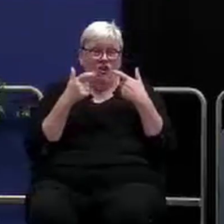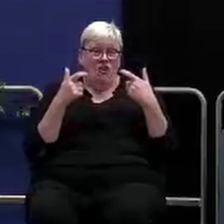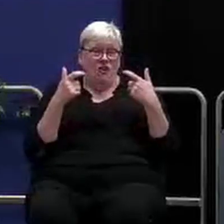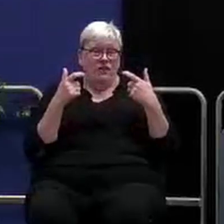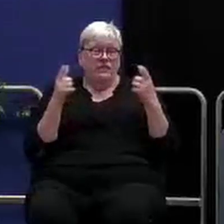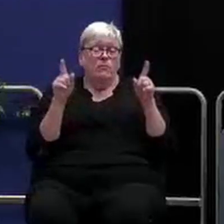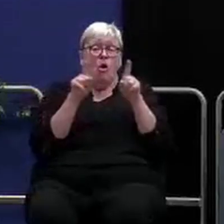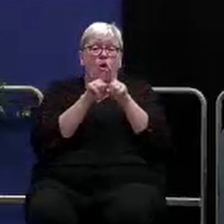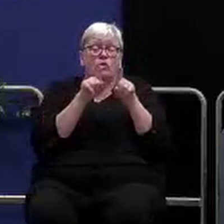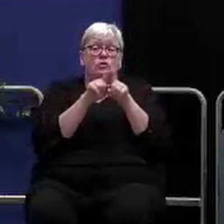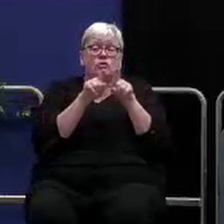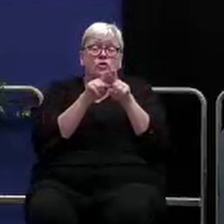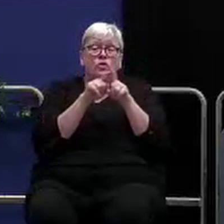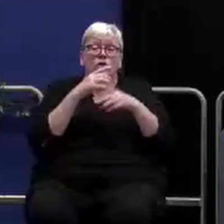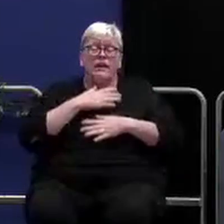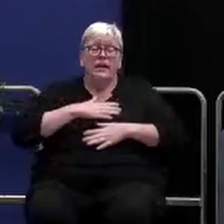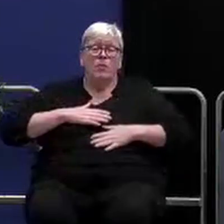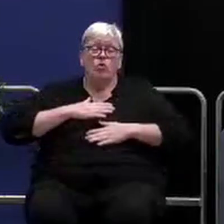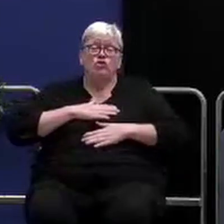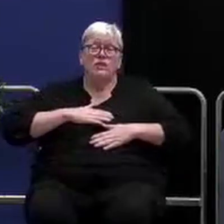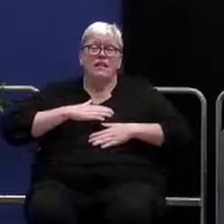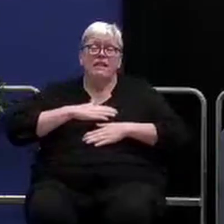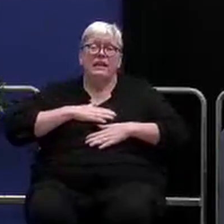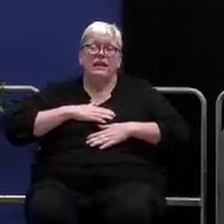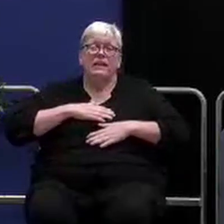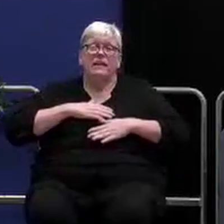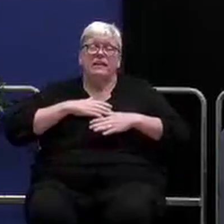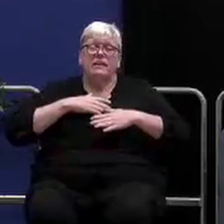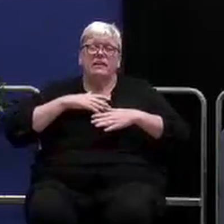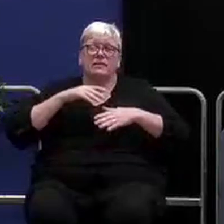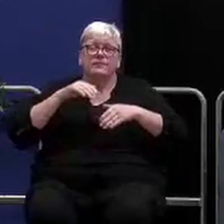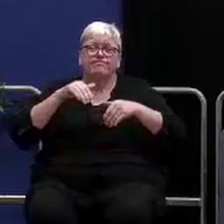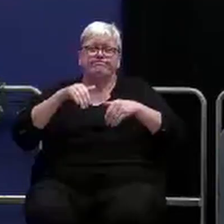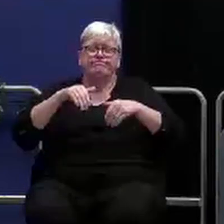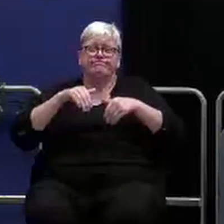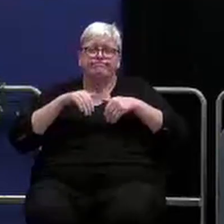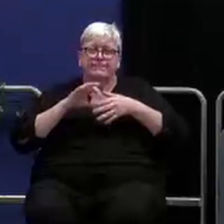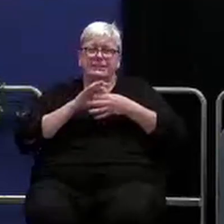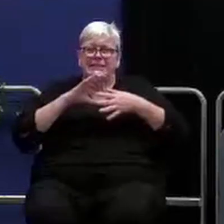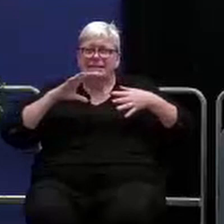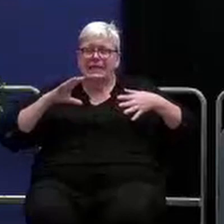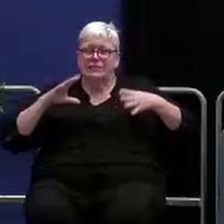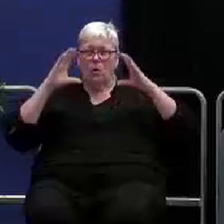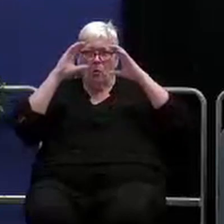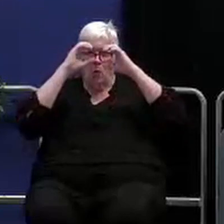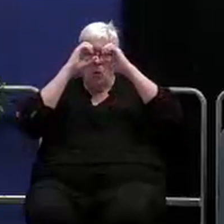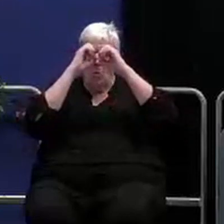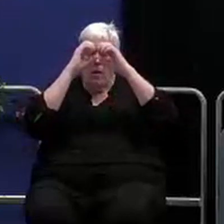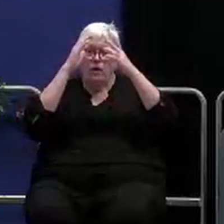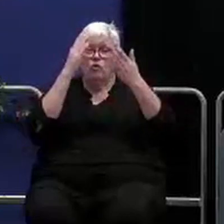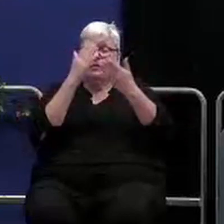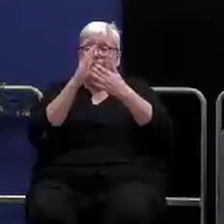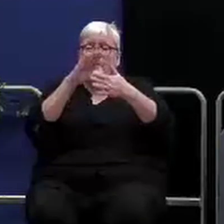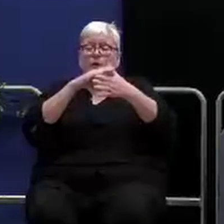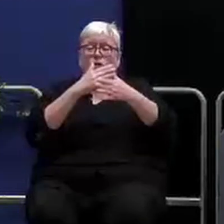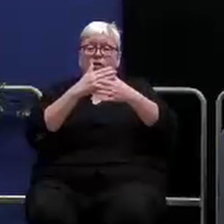But it's also emotionally distant and tunnel vision. And that's because